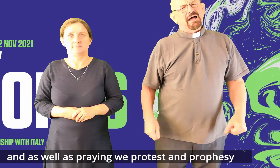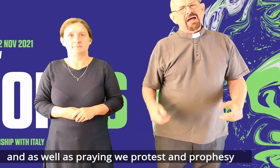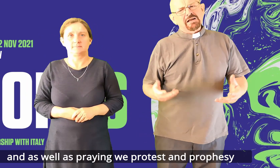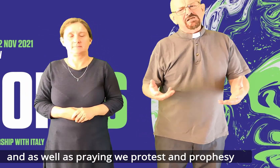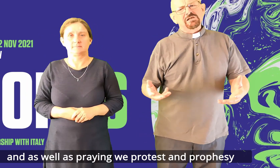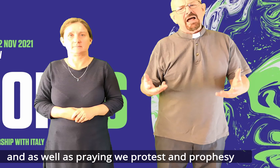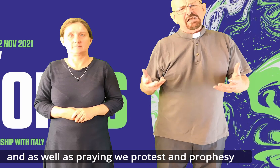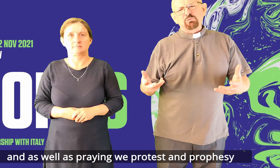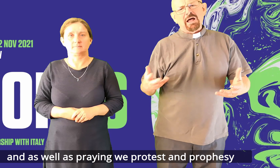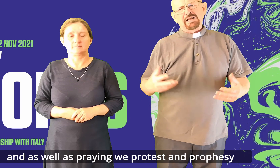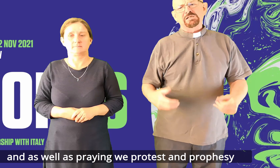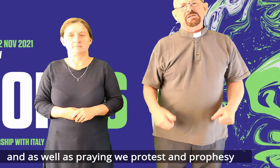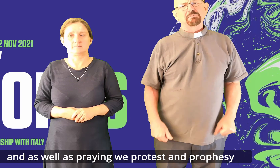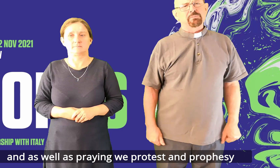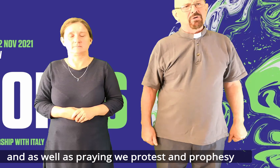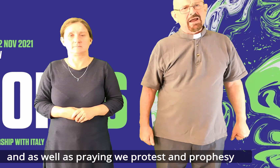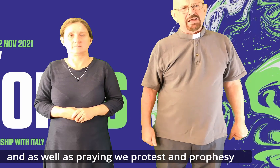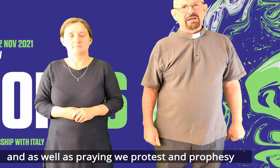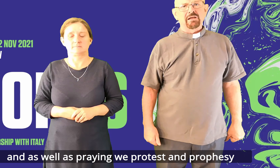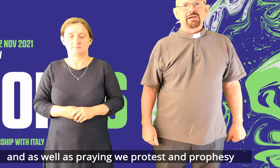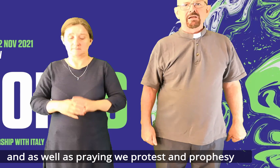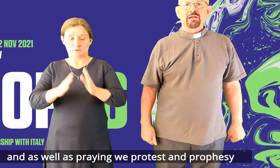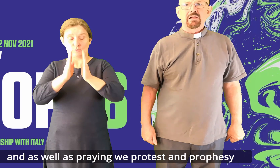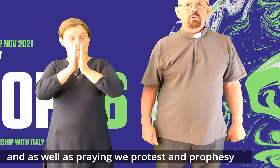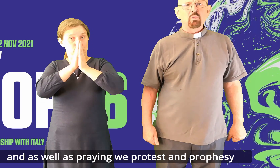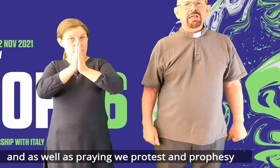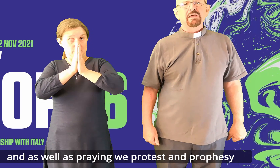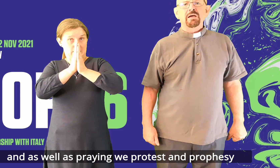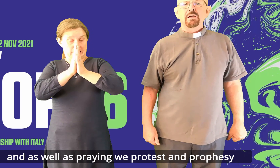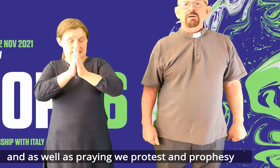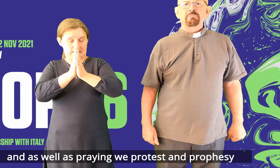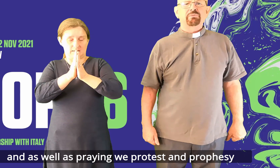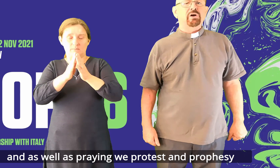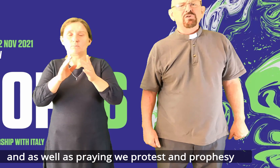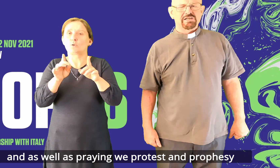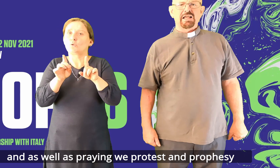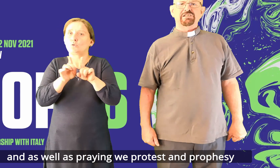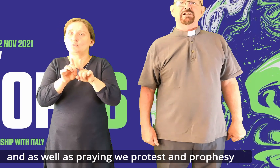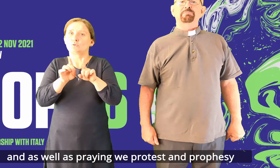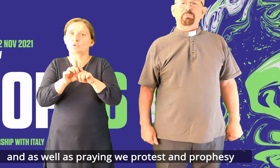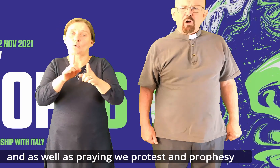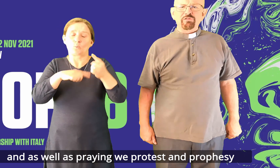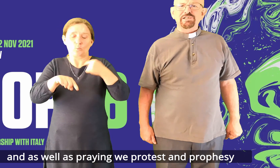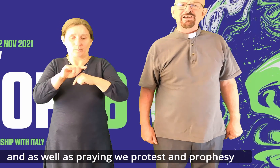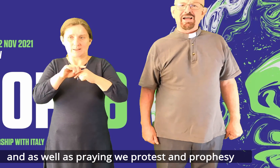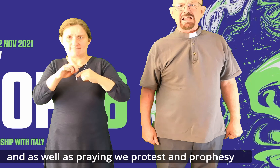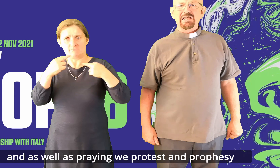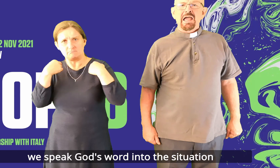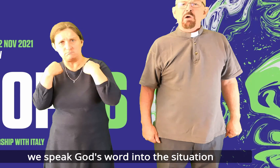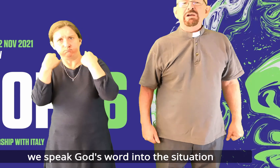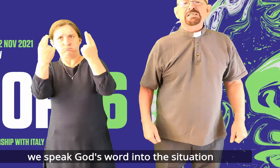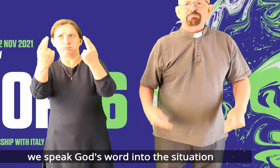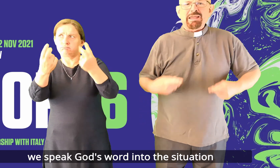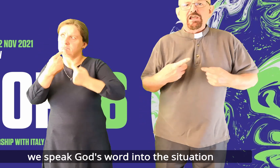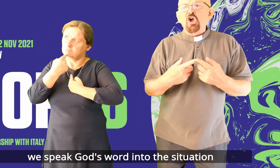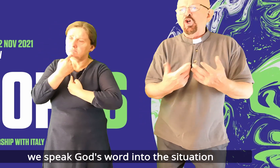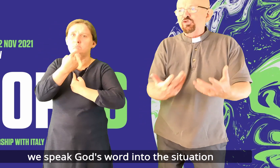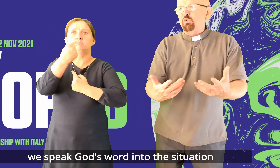And as well as praying, we protest and prophesy. We speak God's